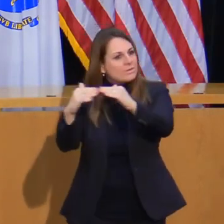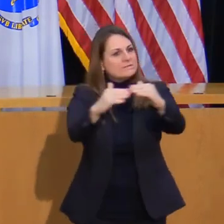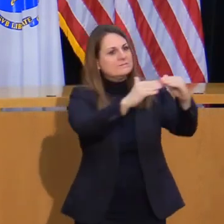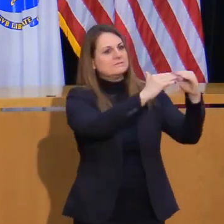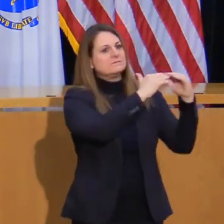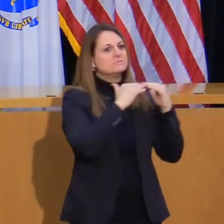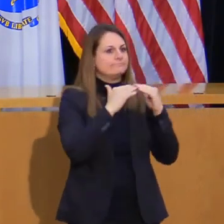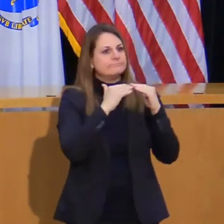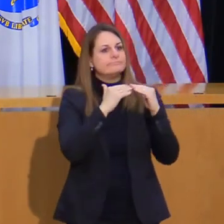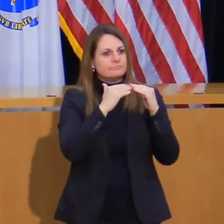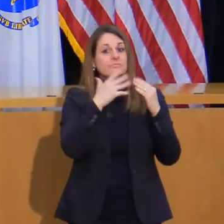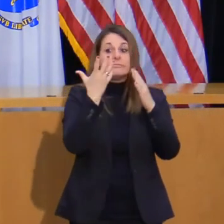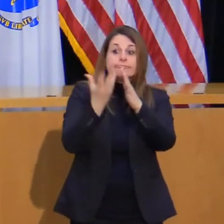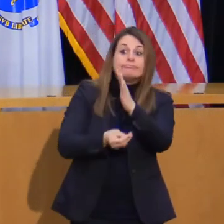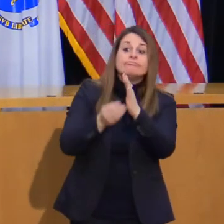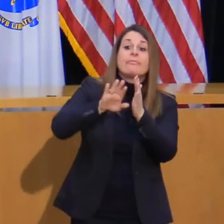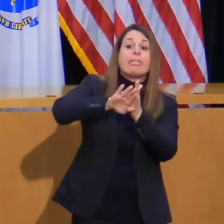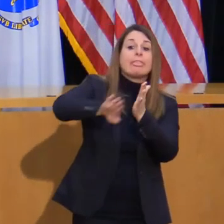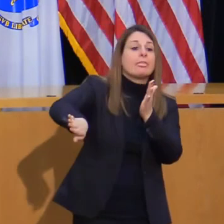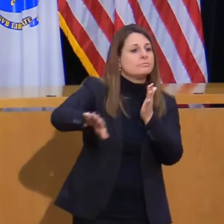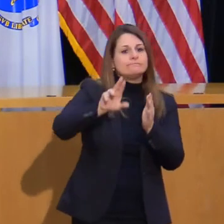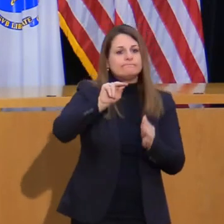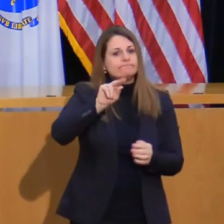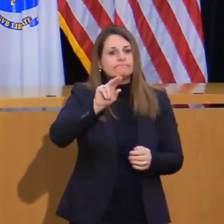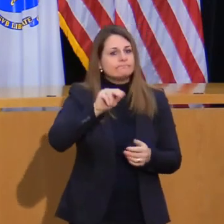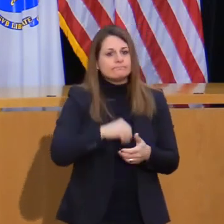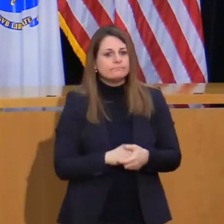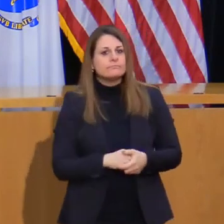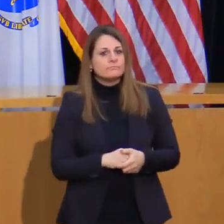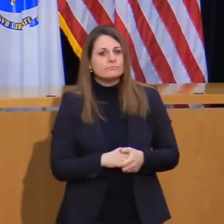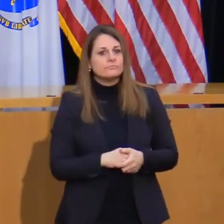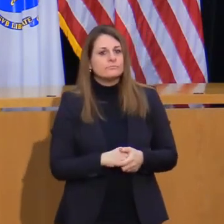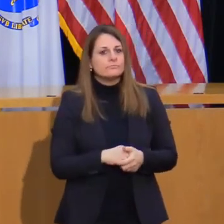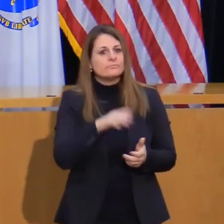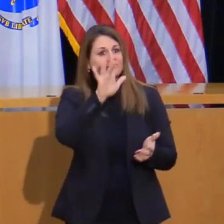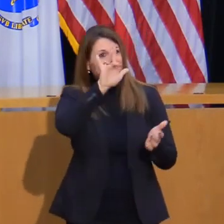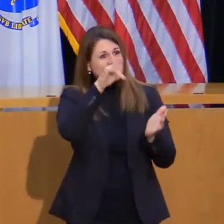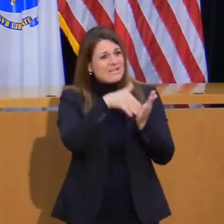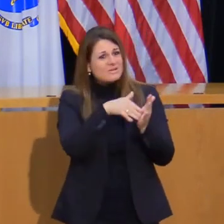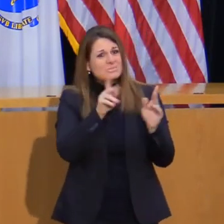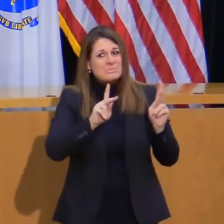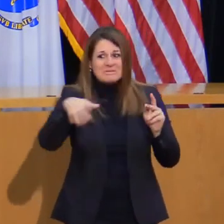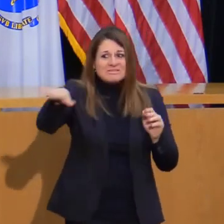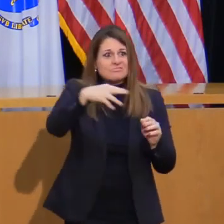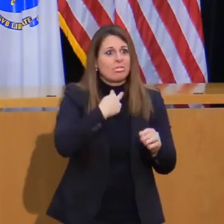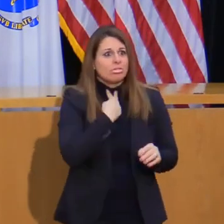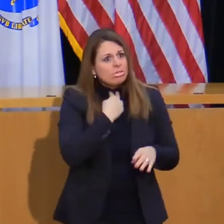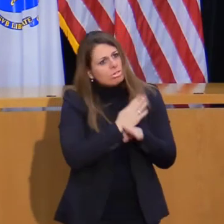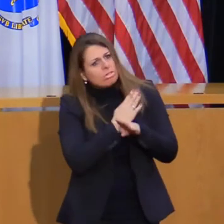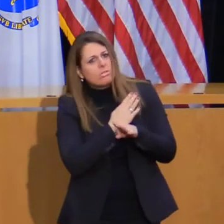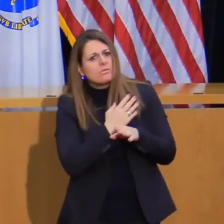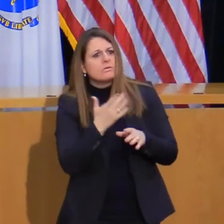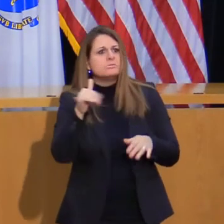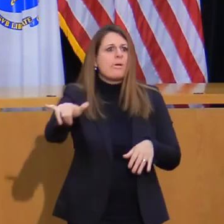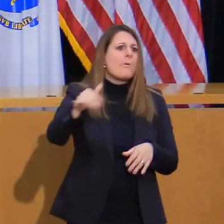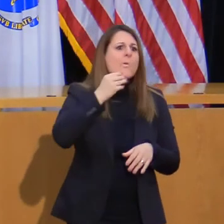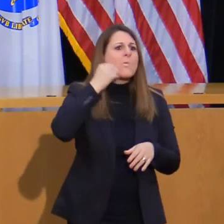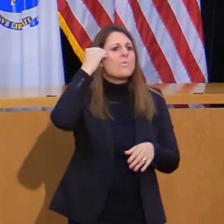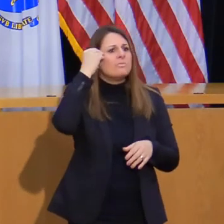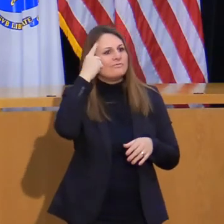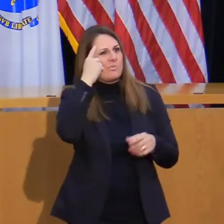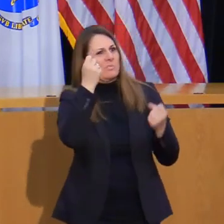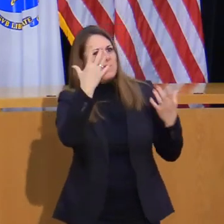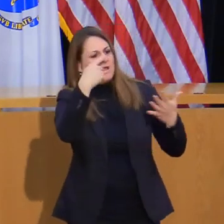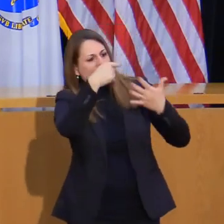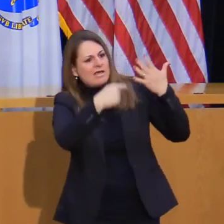realize there's about 25,000 individuals who are unable to get to one of our vaccination locations in the Commonwealth because they're